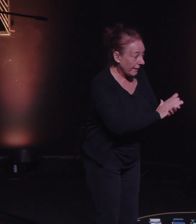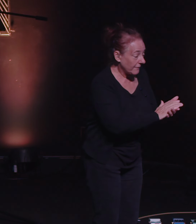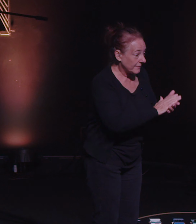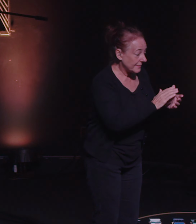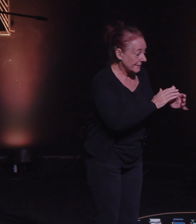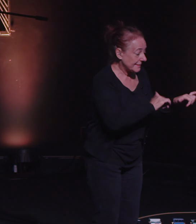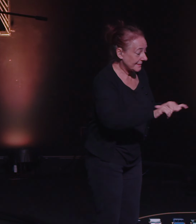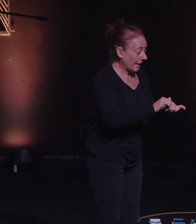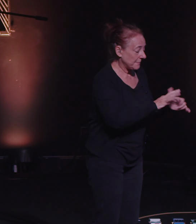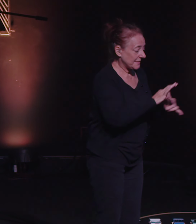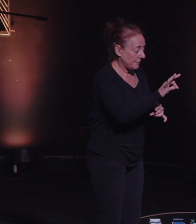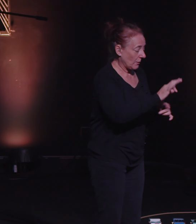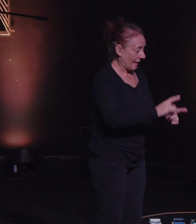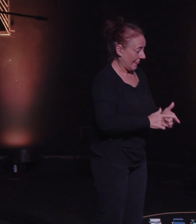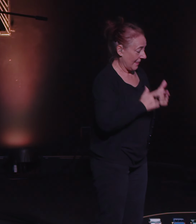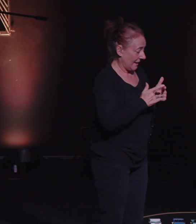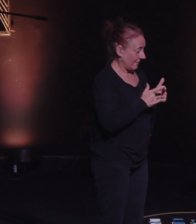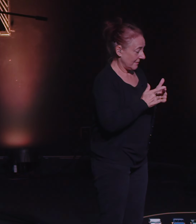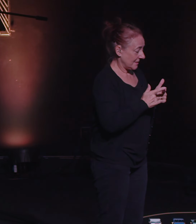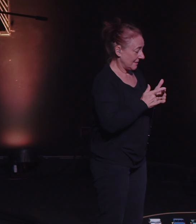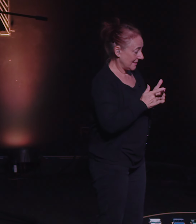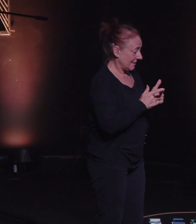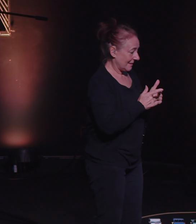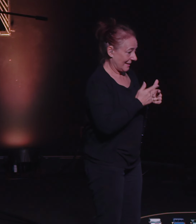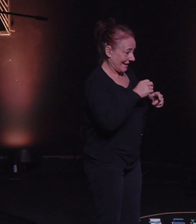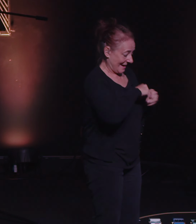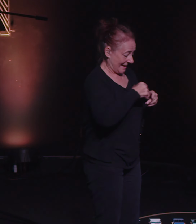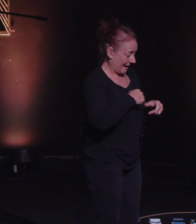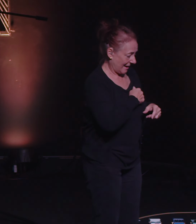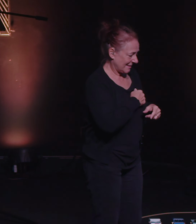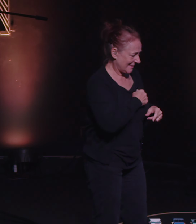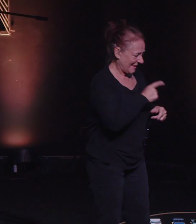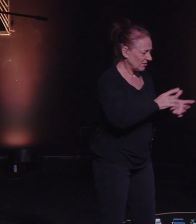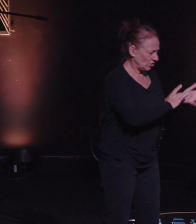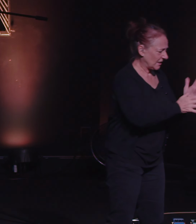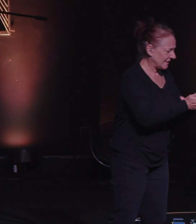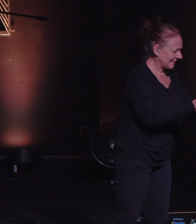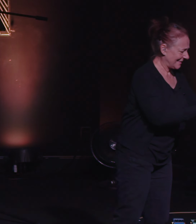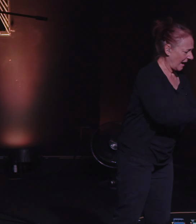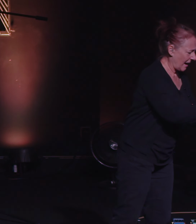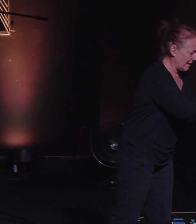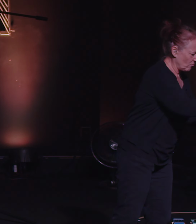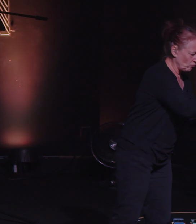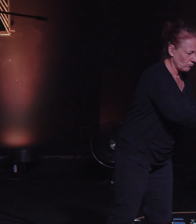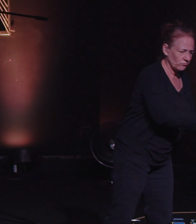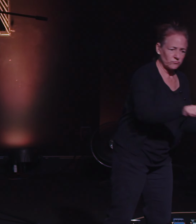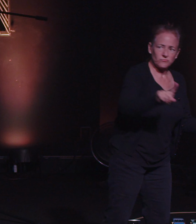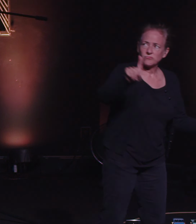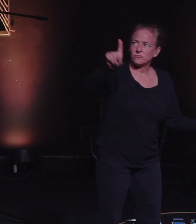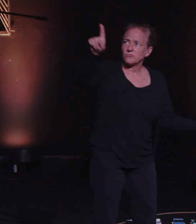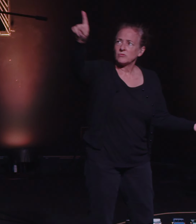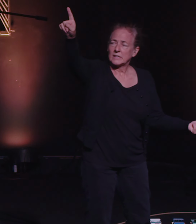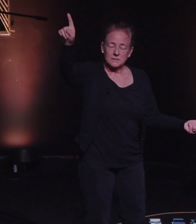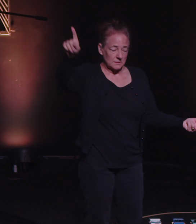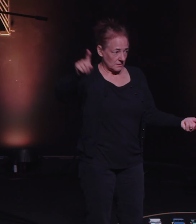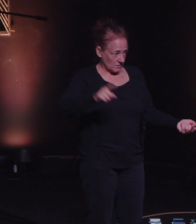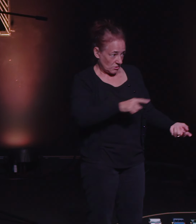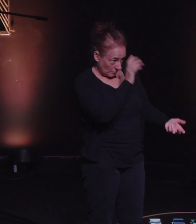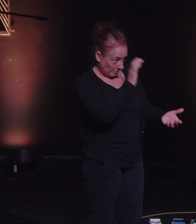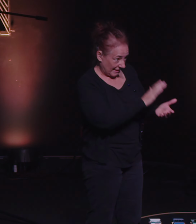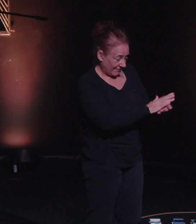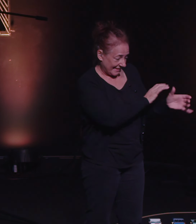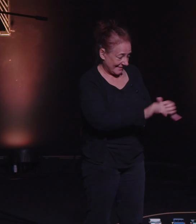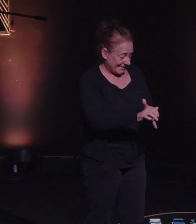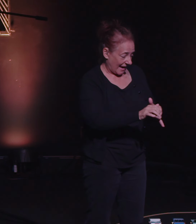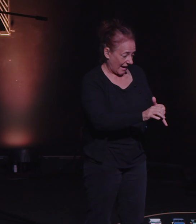that raised Jesus from the dead lives in you through the Holy Spirit? I would hope that everybody said yes. So do you believe that that same Spirit